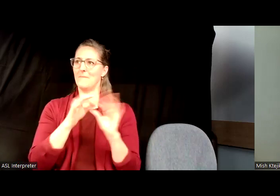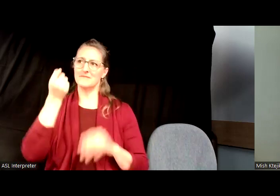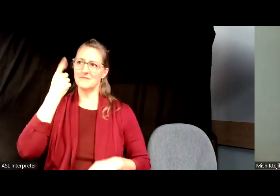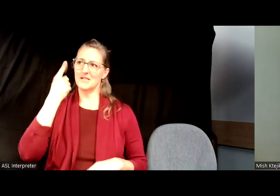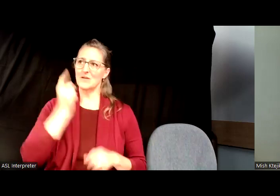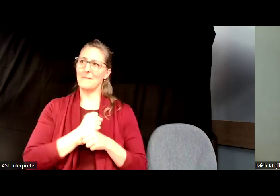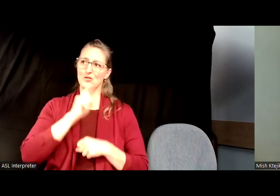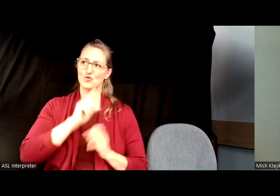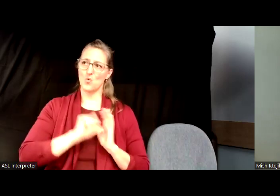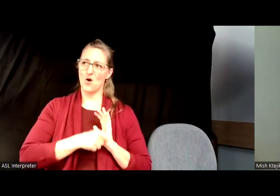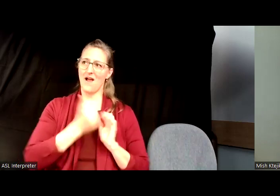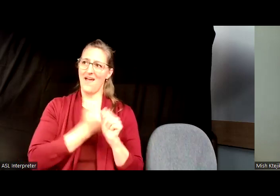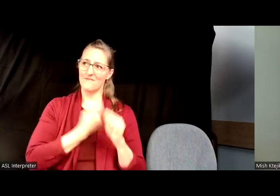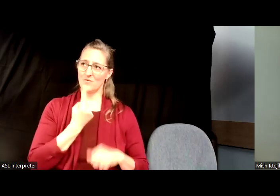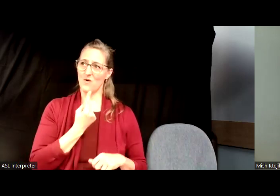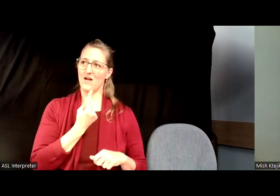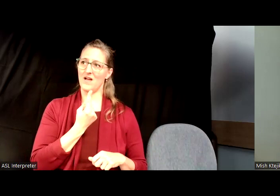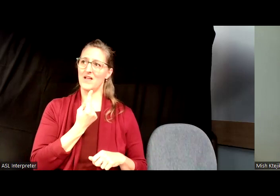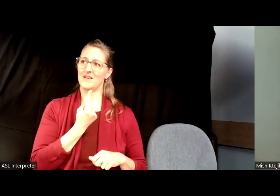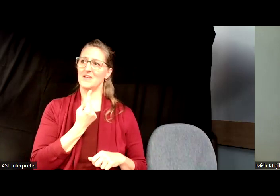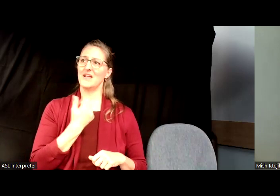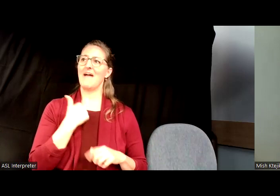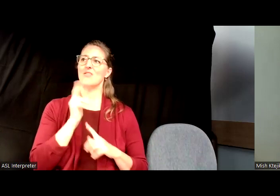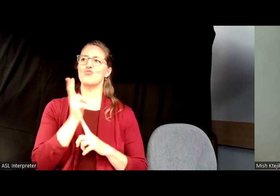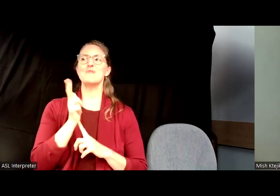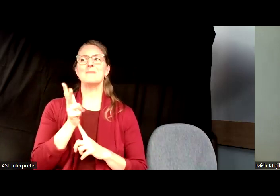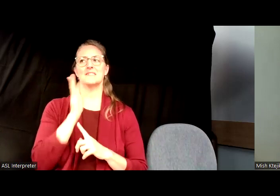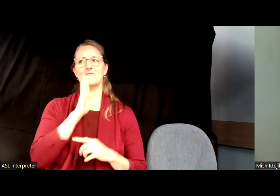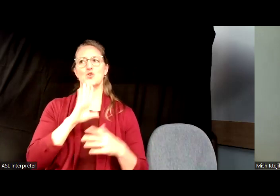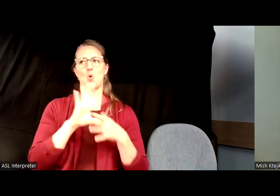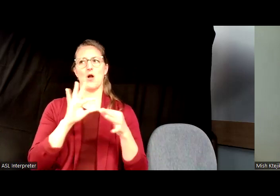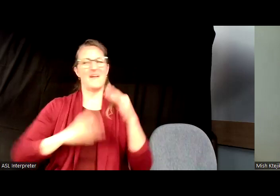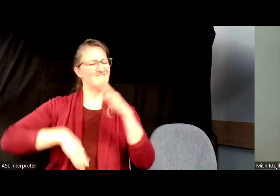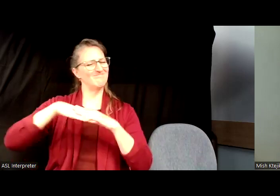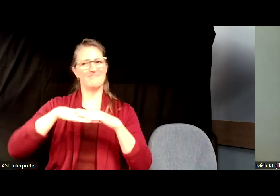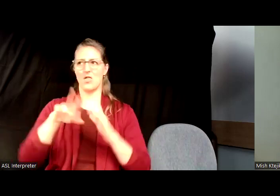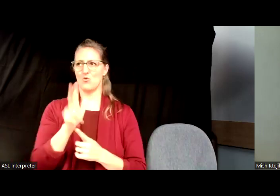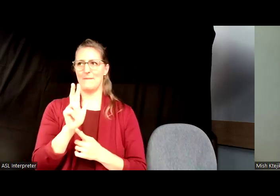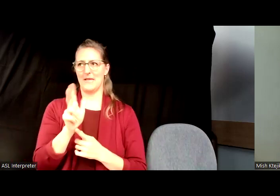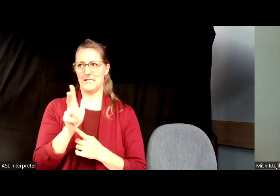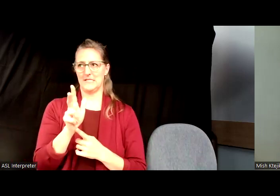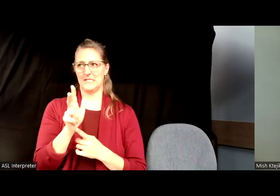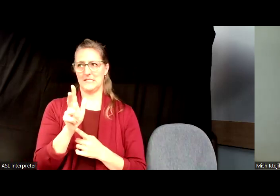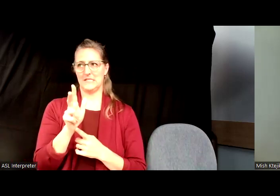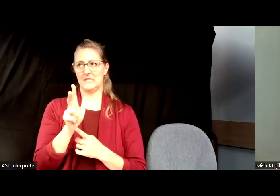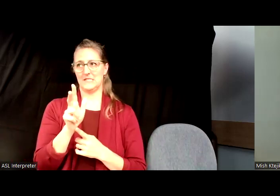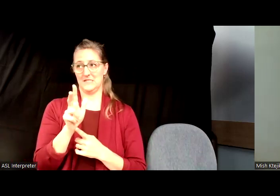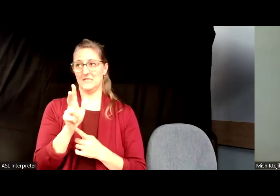public comment. I want to emphasize that everyone has 3 minutes to make their comments, 3 minutes